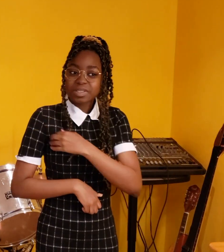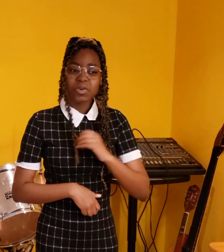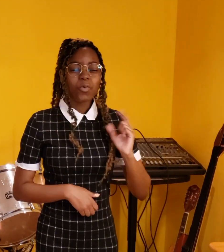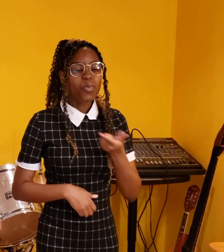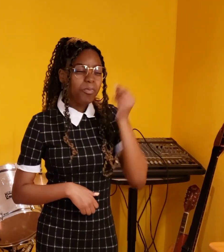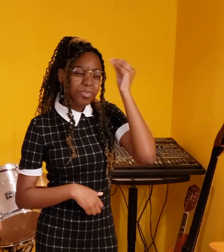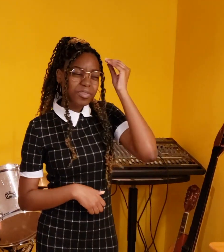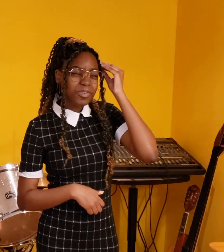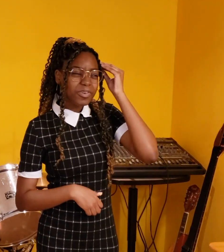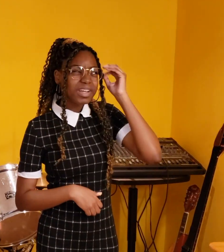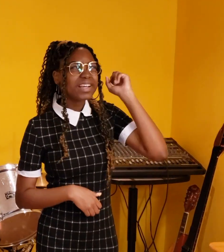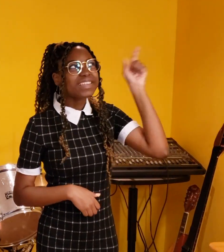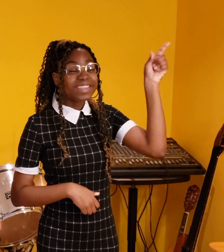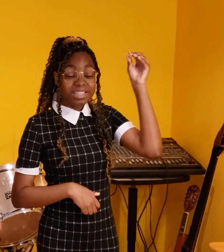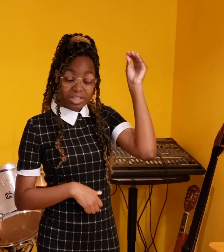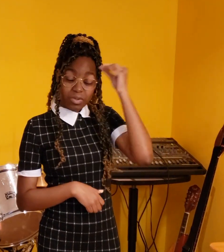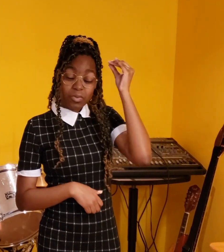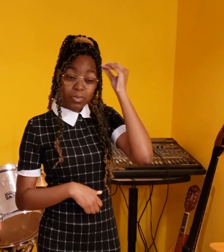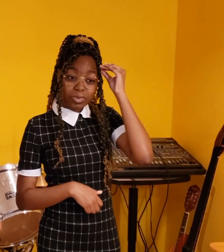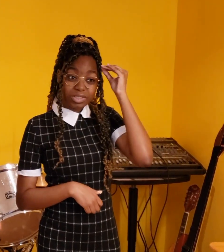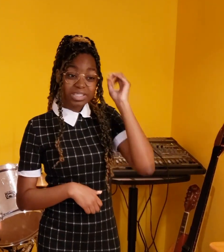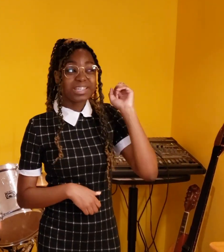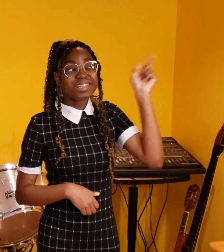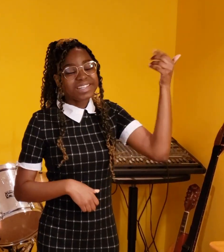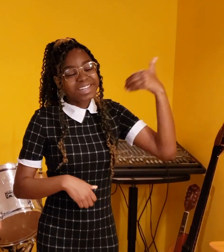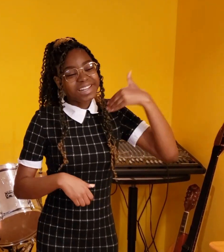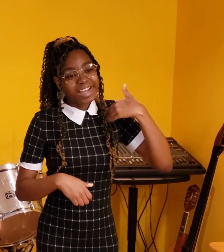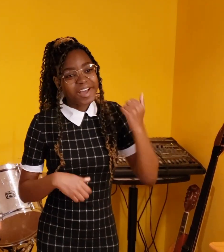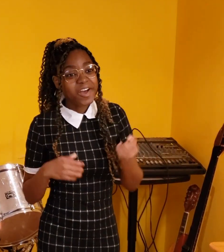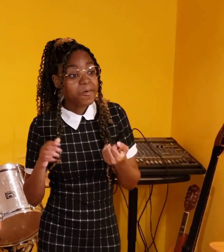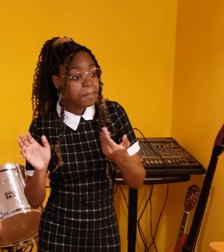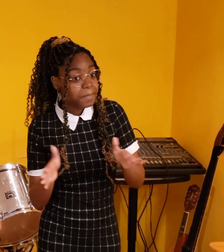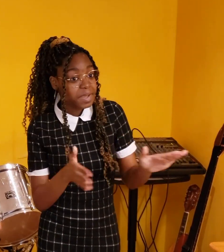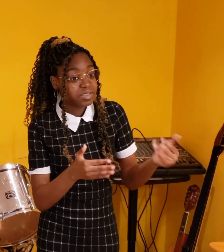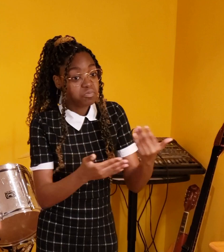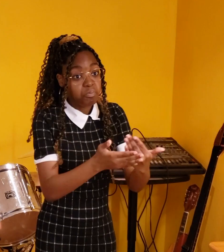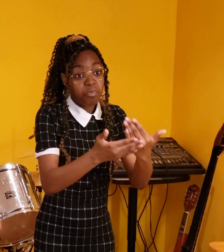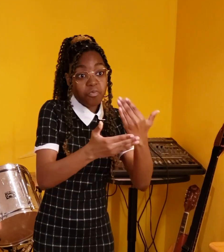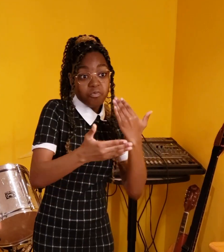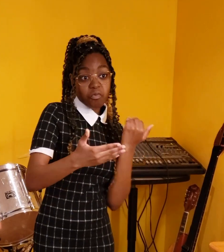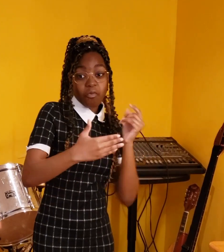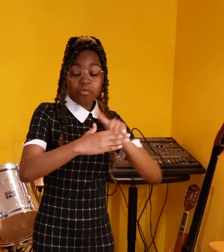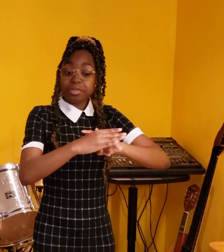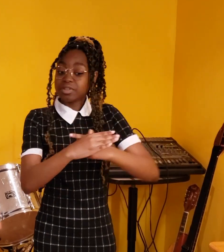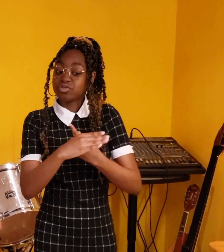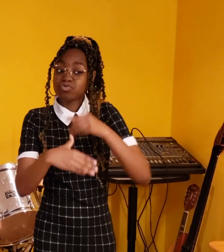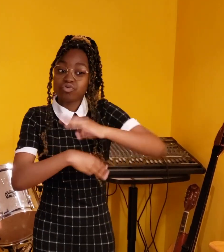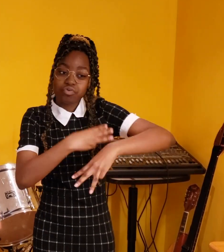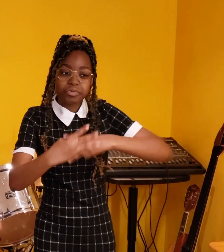what He's doing. He has plans before the foundation of the world. And if you recall,